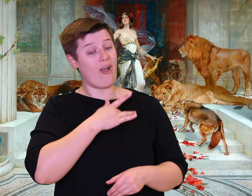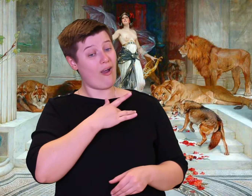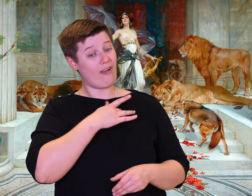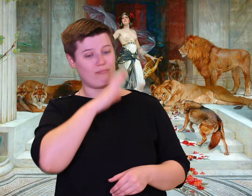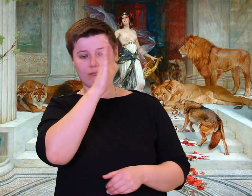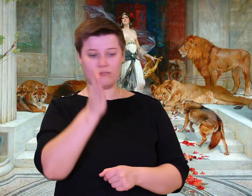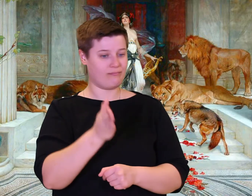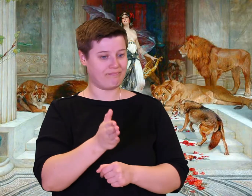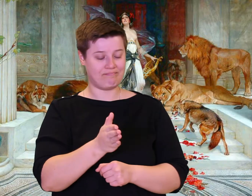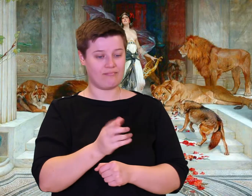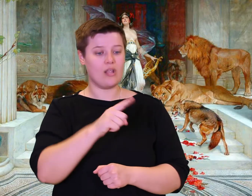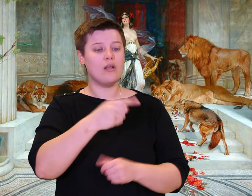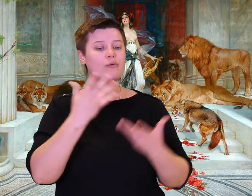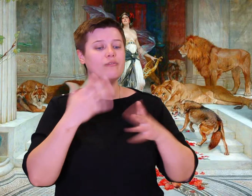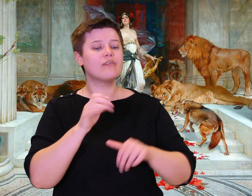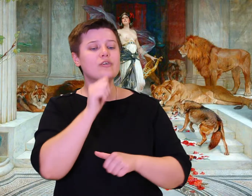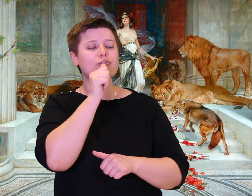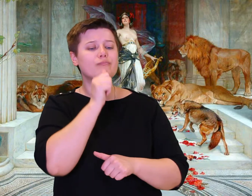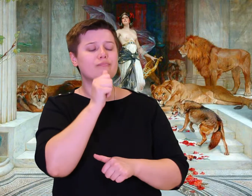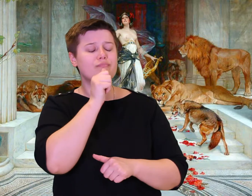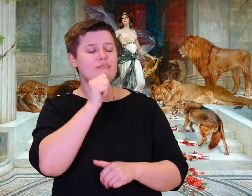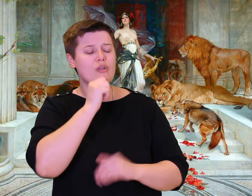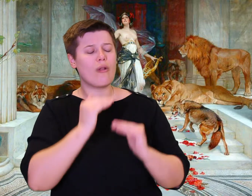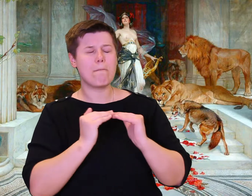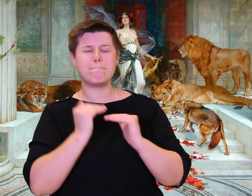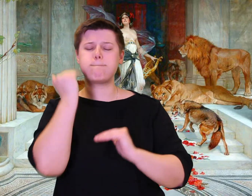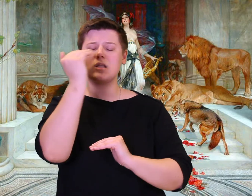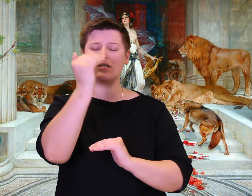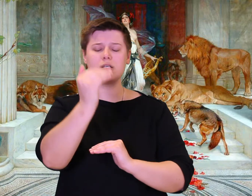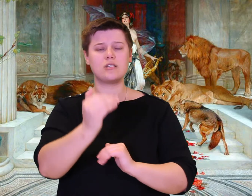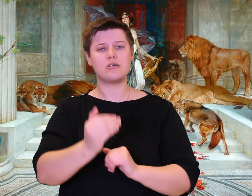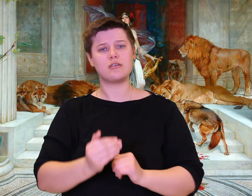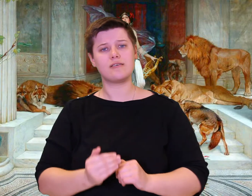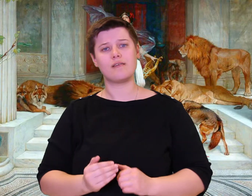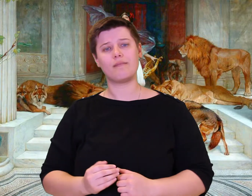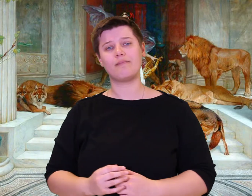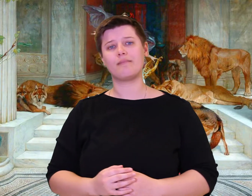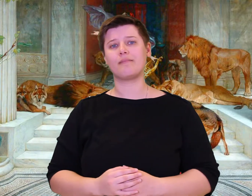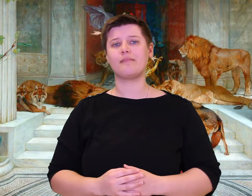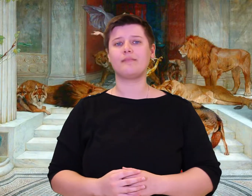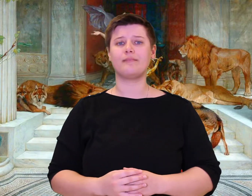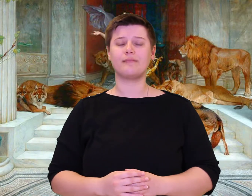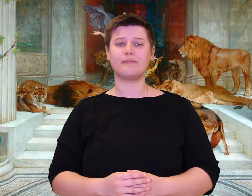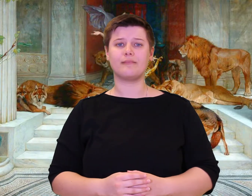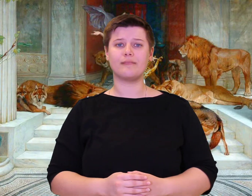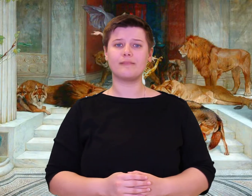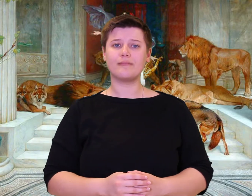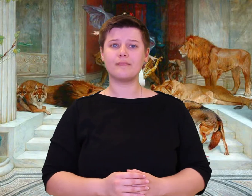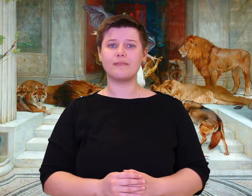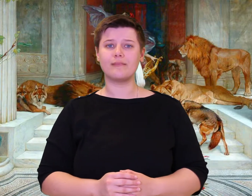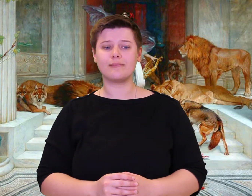I know you and your men have suffered greatly out on the fish-filled sea and on dry land from hostile men.